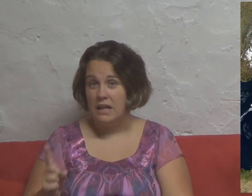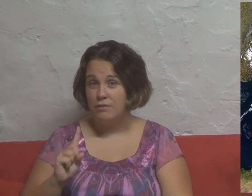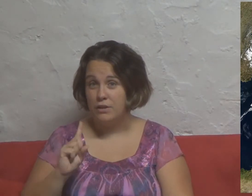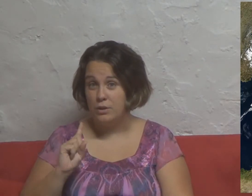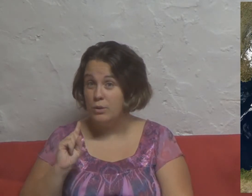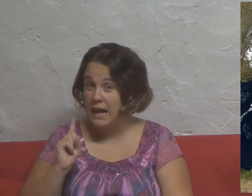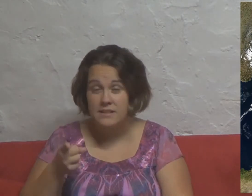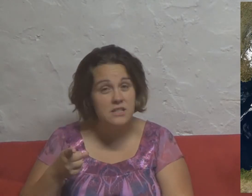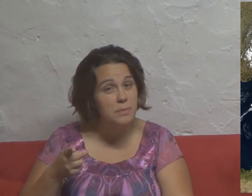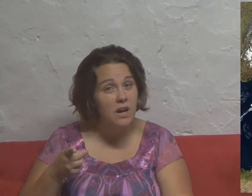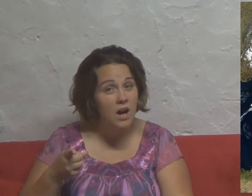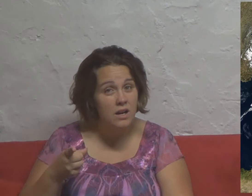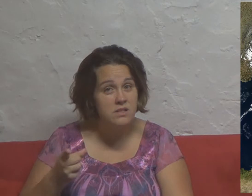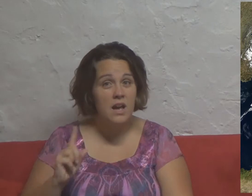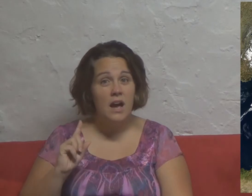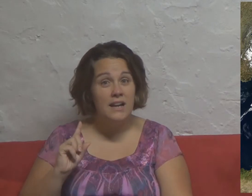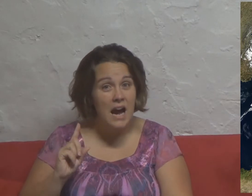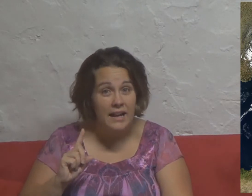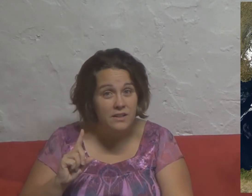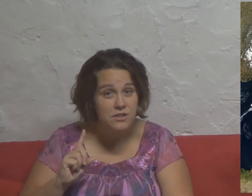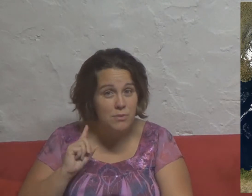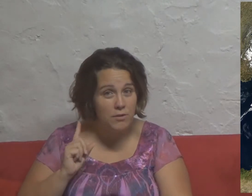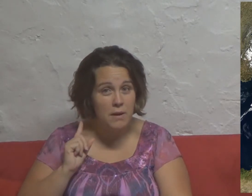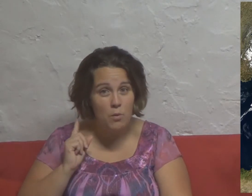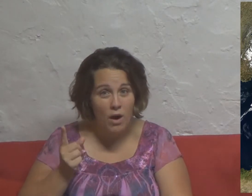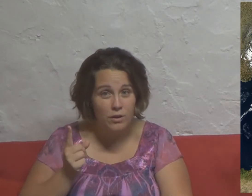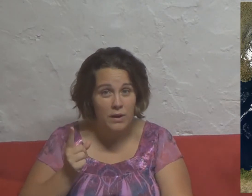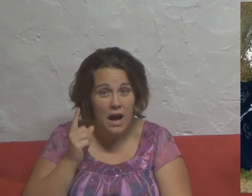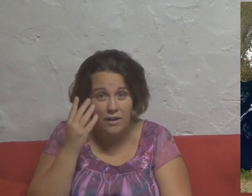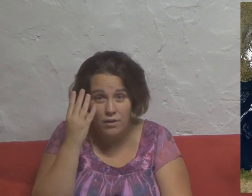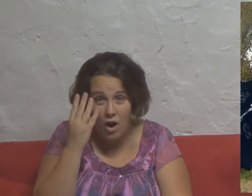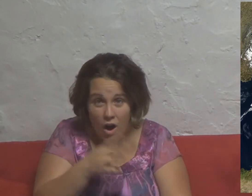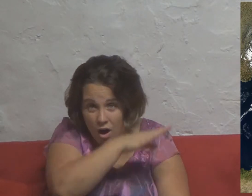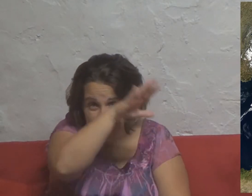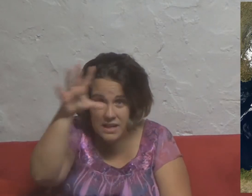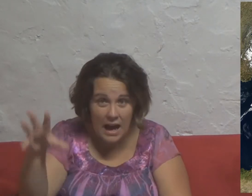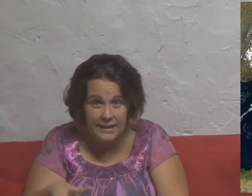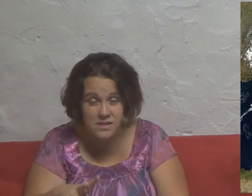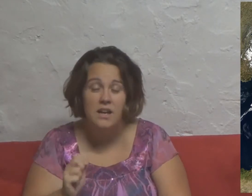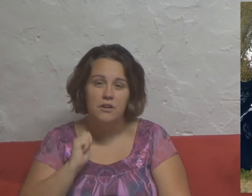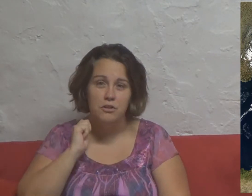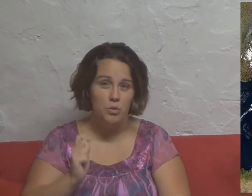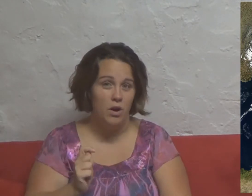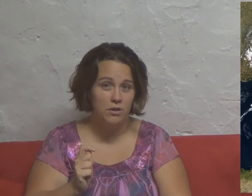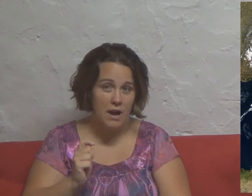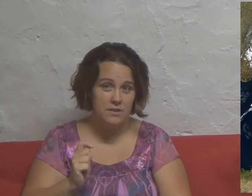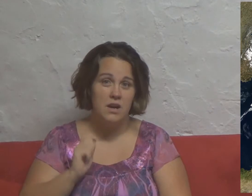If you guessed it's because an island is surrounded by water on all sides, you are correct.